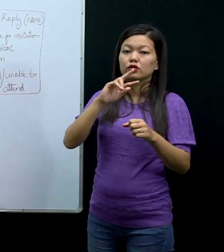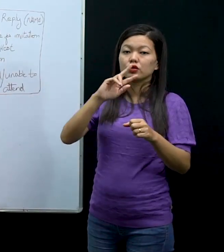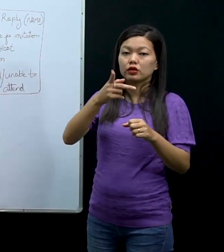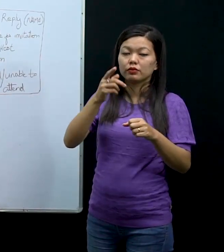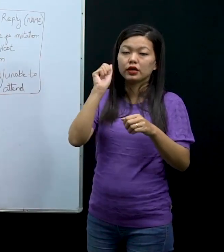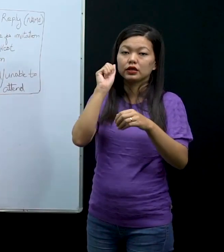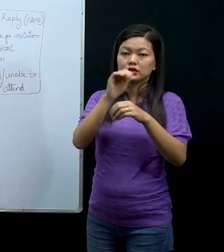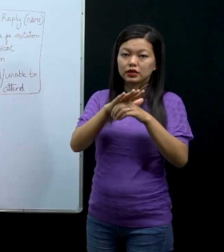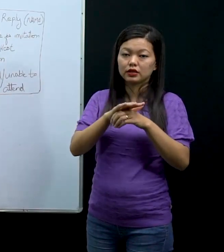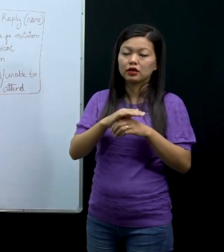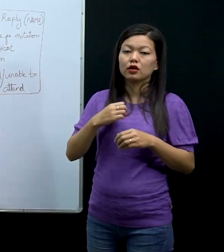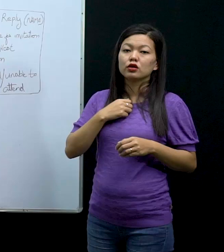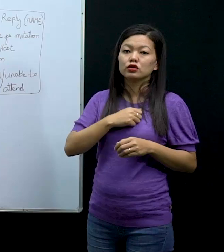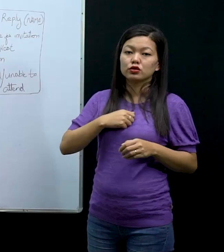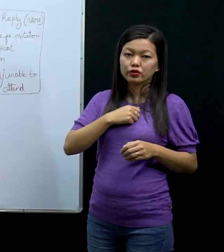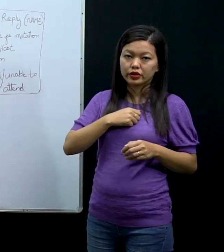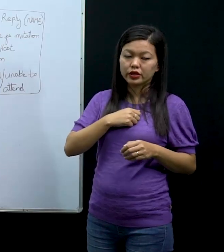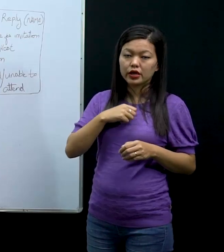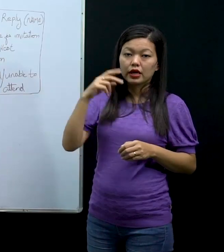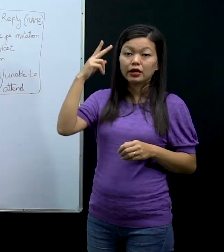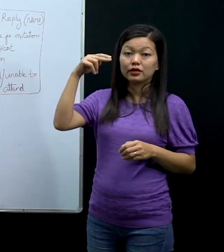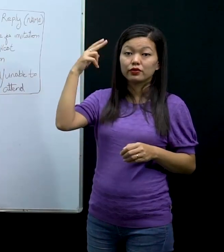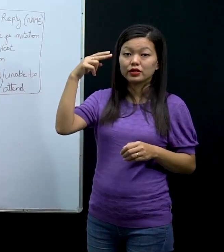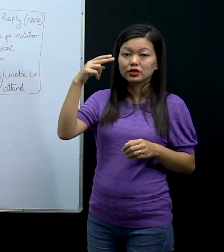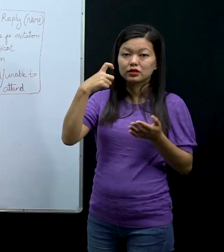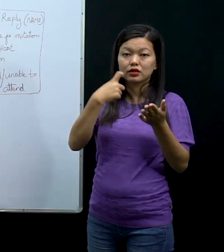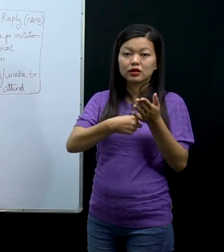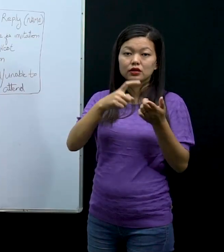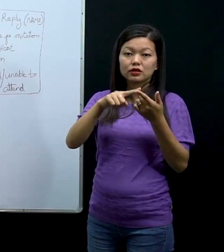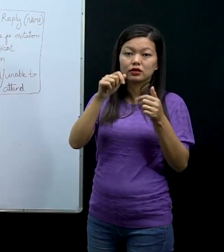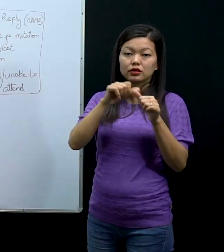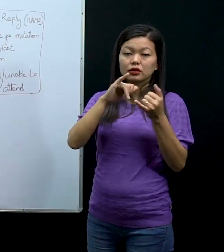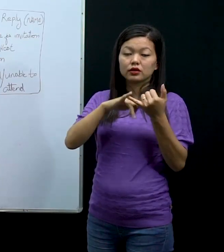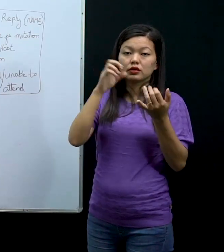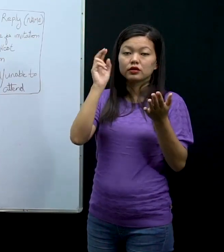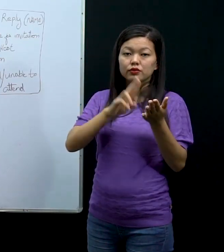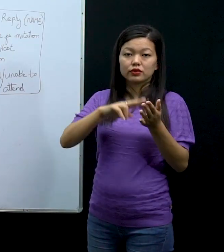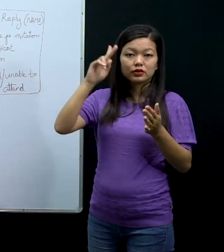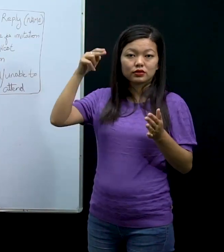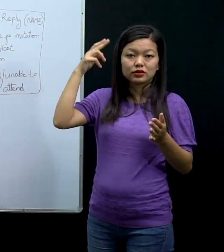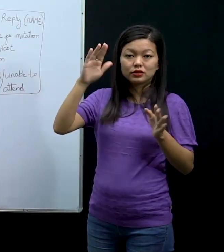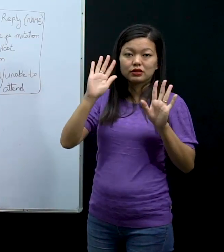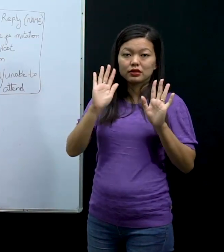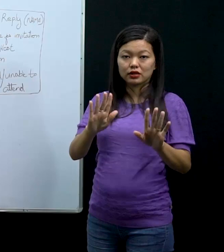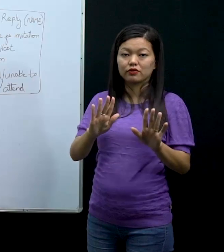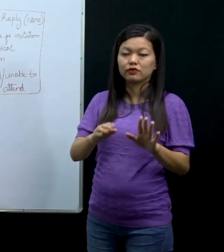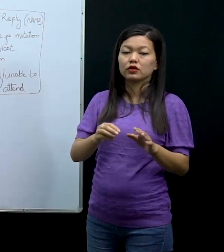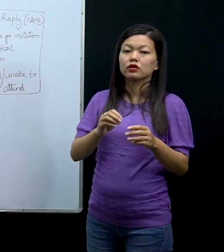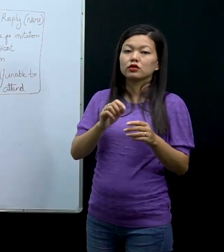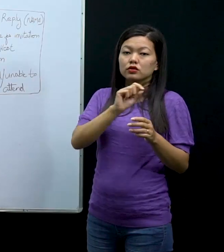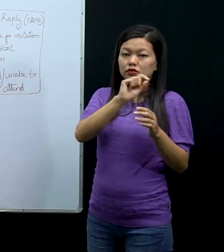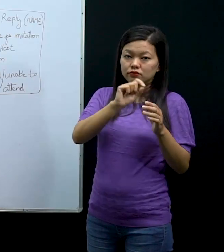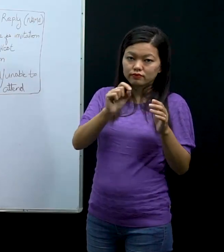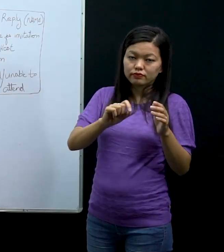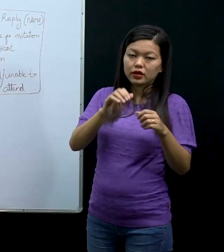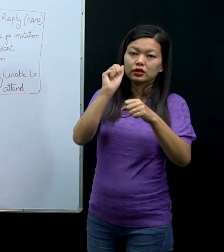write the reason why. Because giving a blunt no reply to someone will also be impolite on our